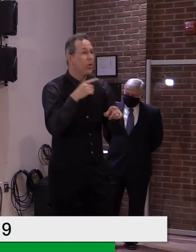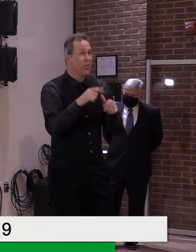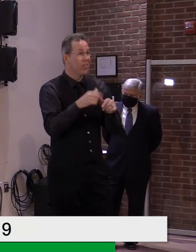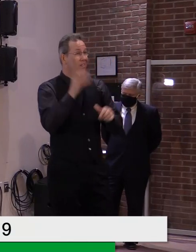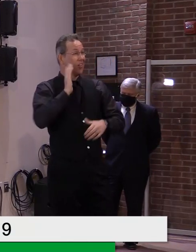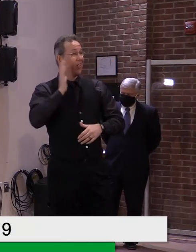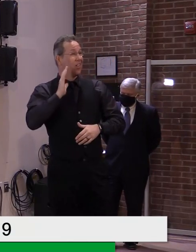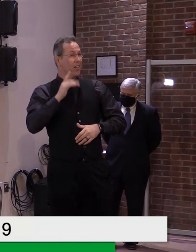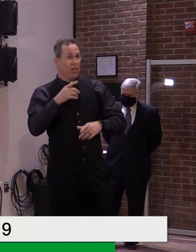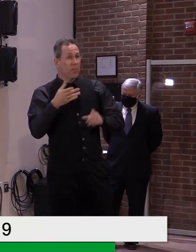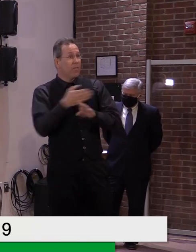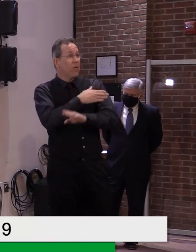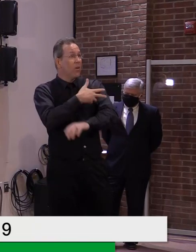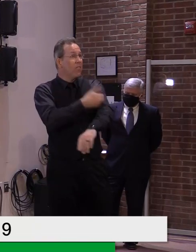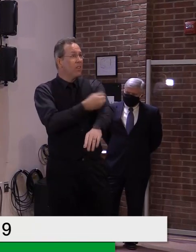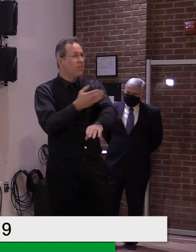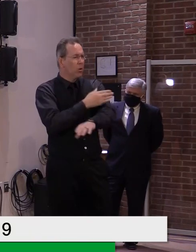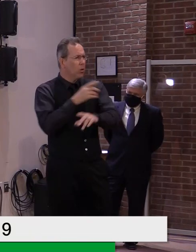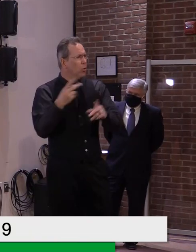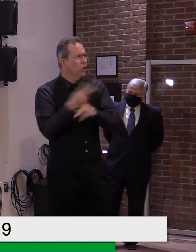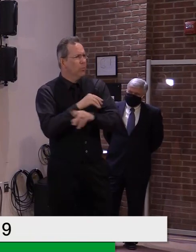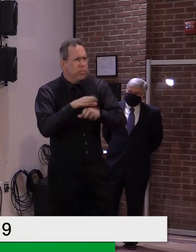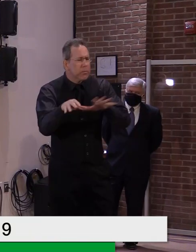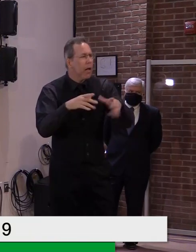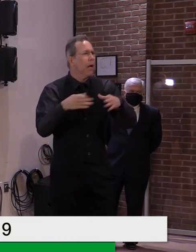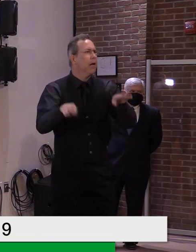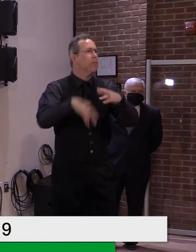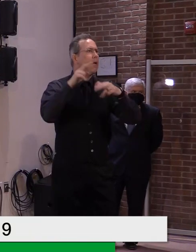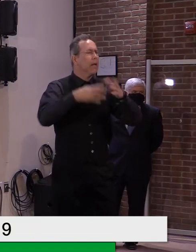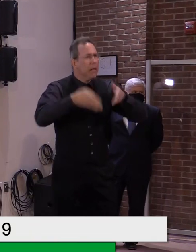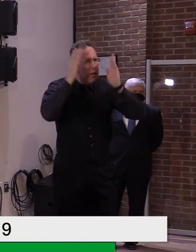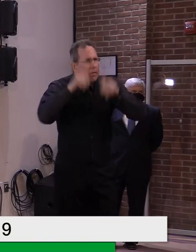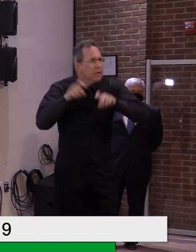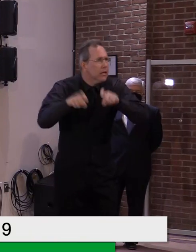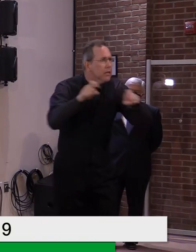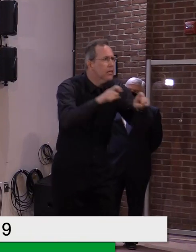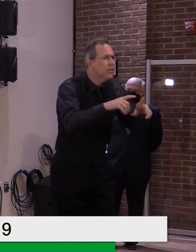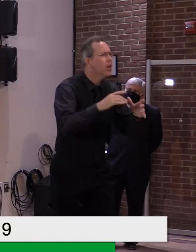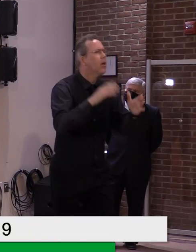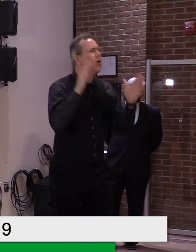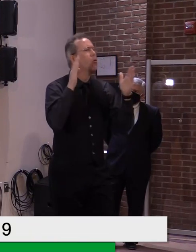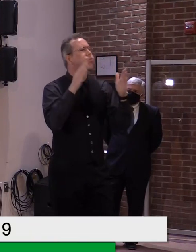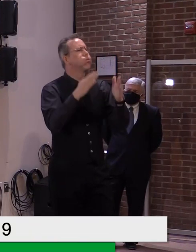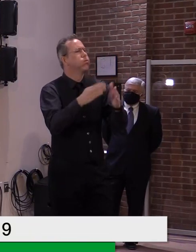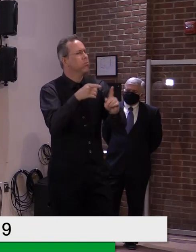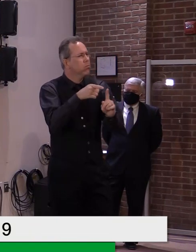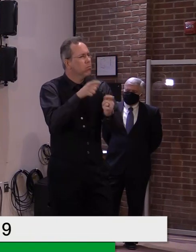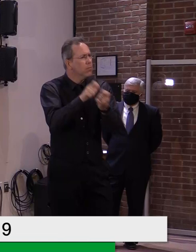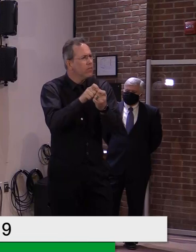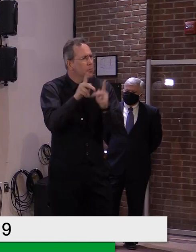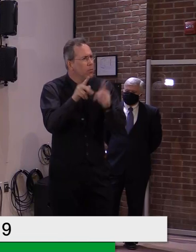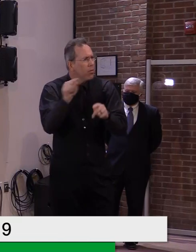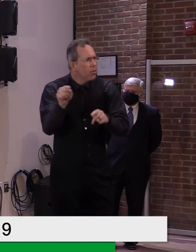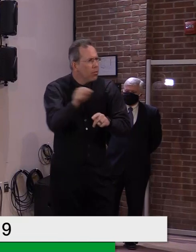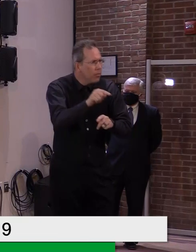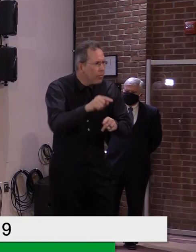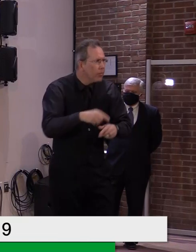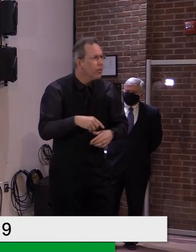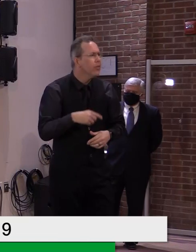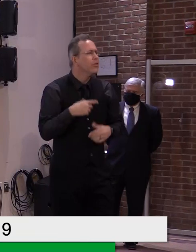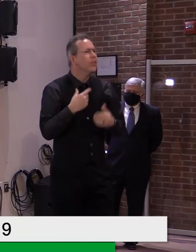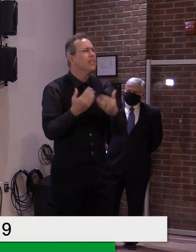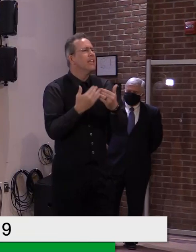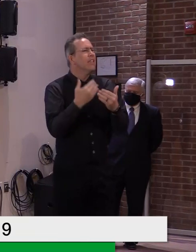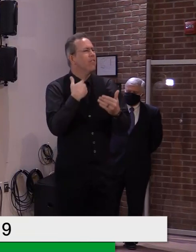pandemic. Number two, it will be much easier to isolate and quarantine appropriately and